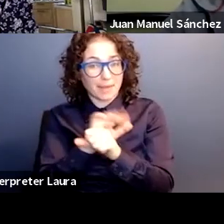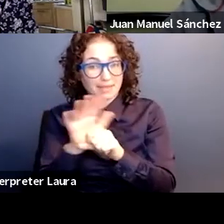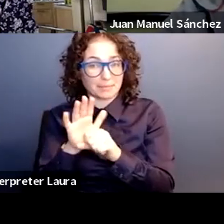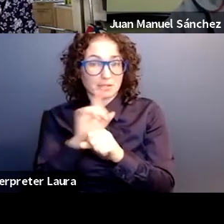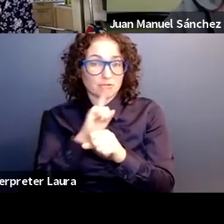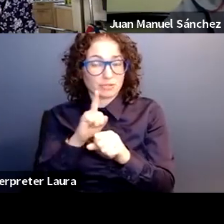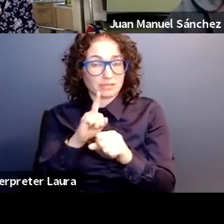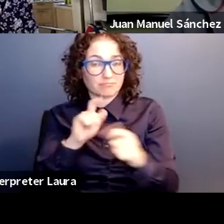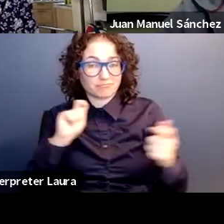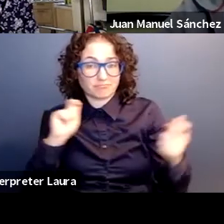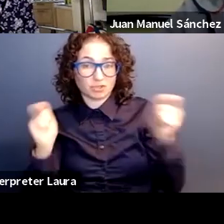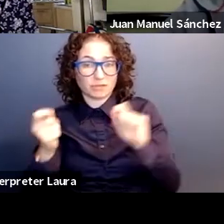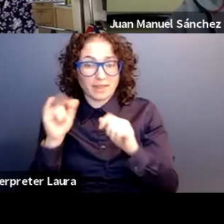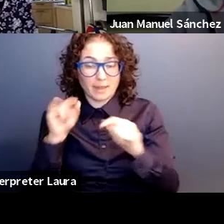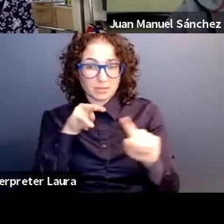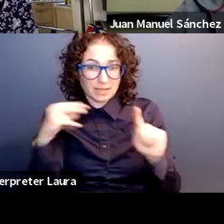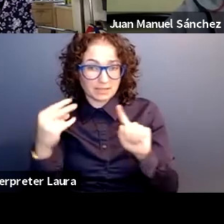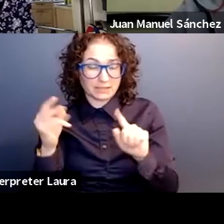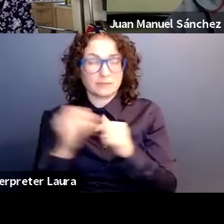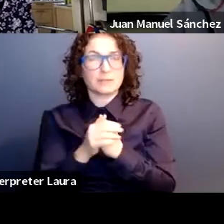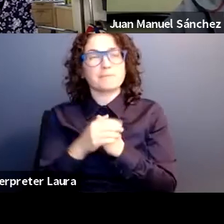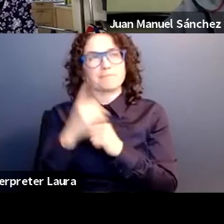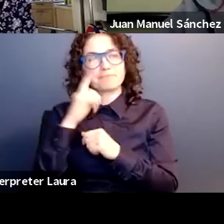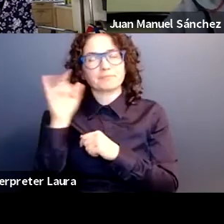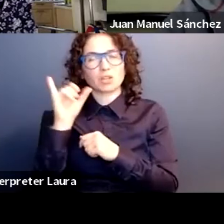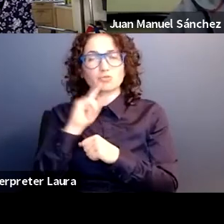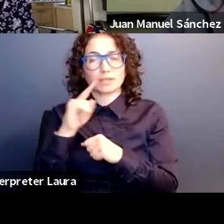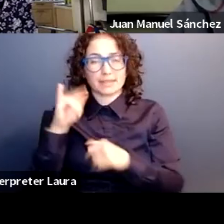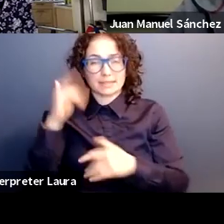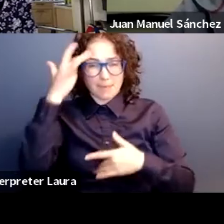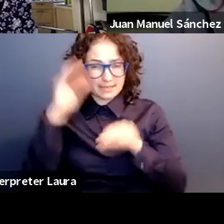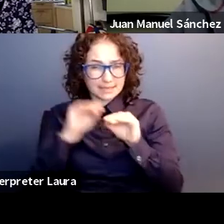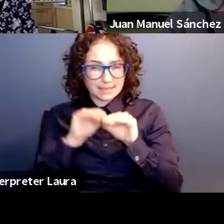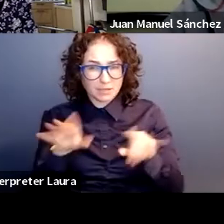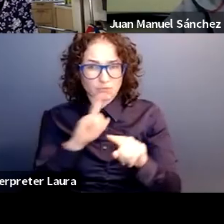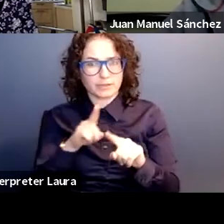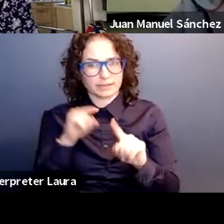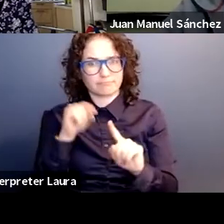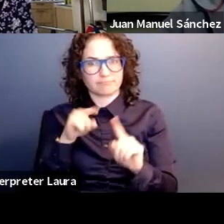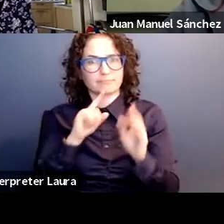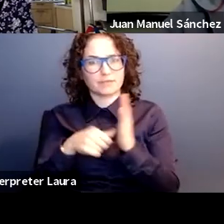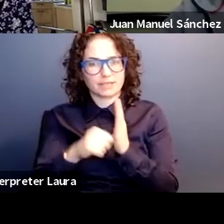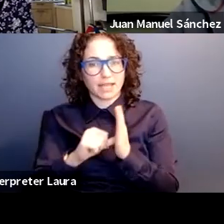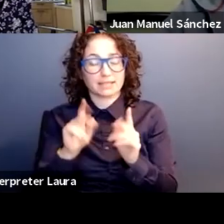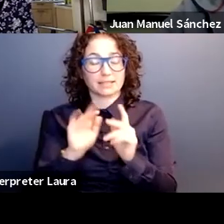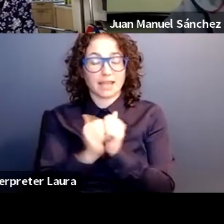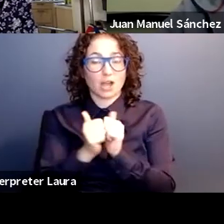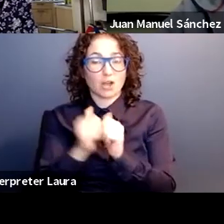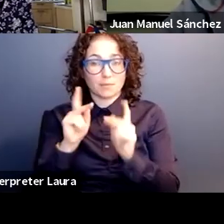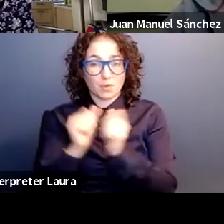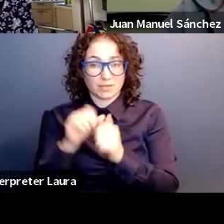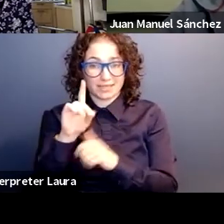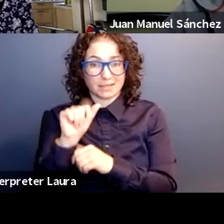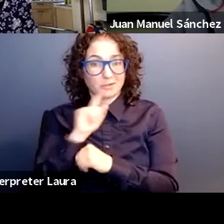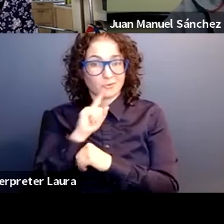perspective. I also think that the pandemic has also emphasized how people with disabilities lack access